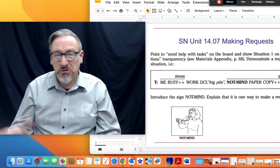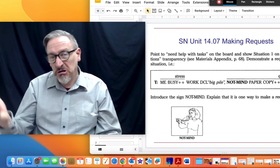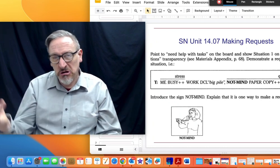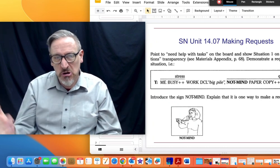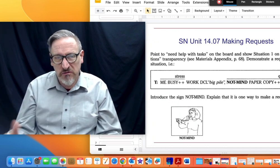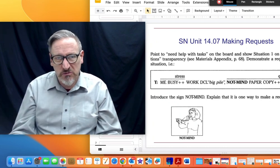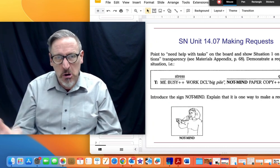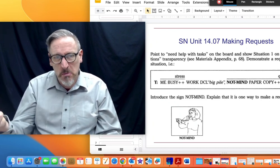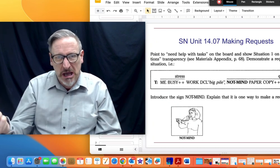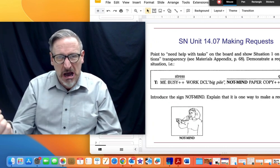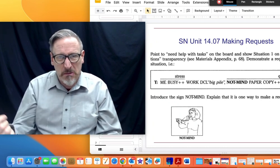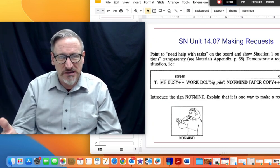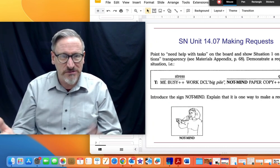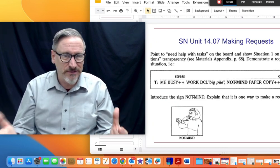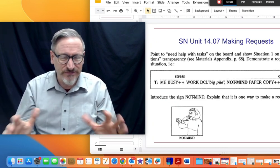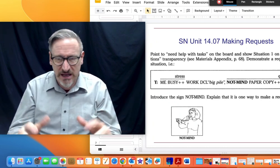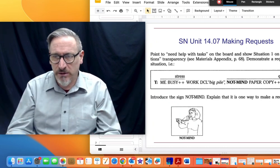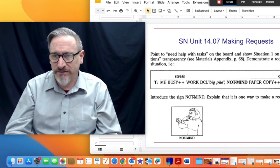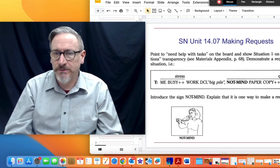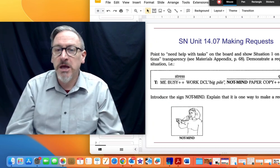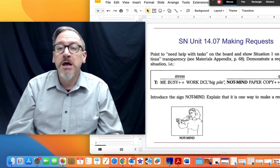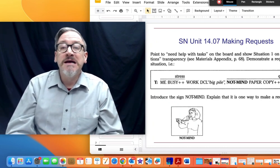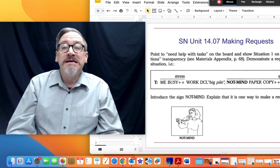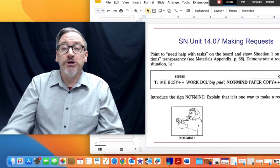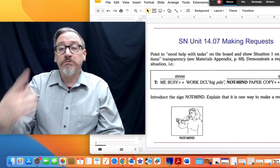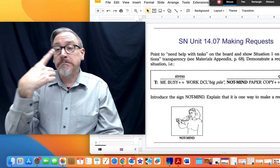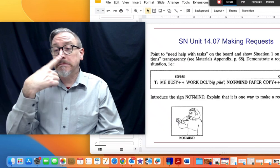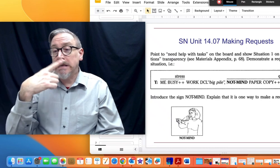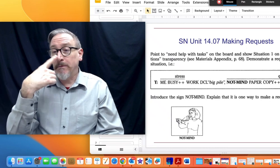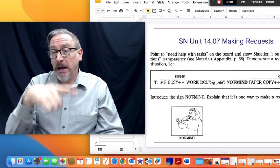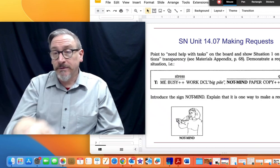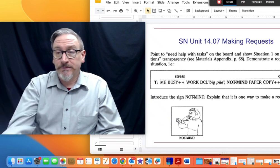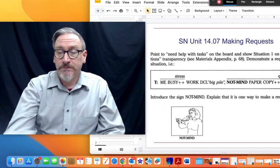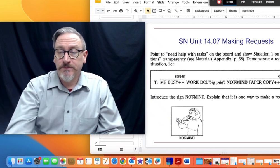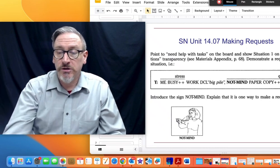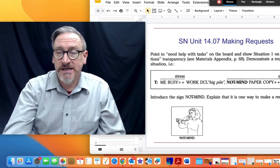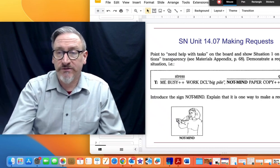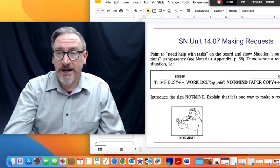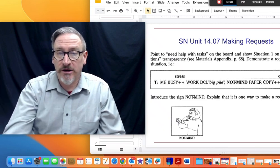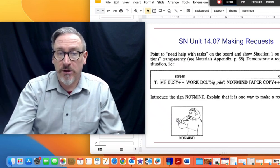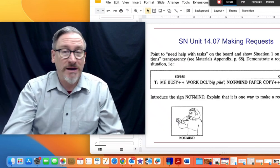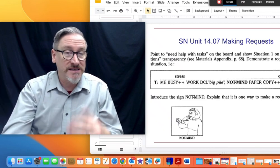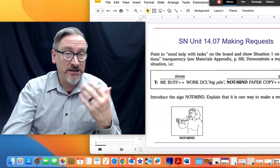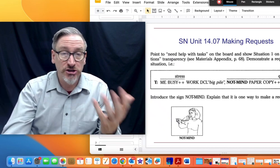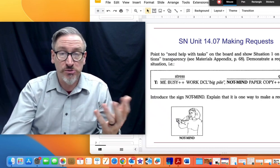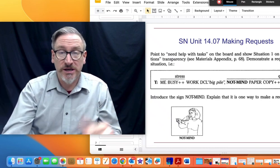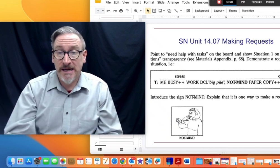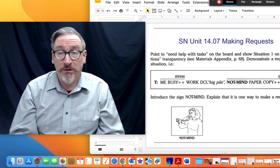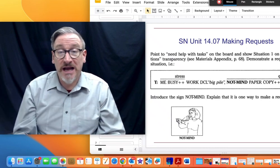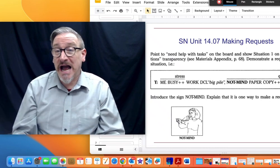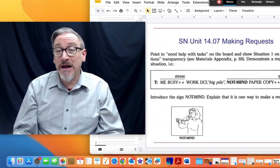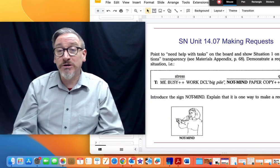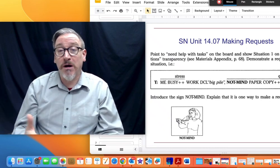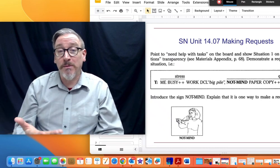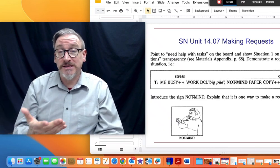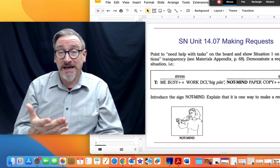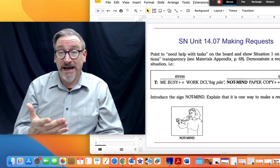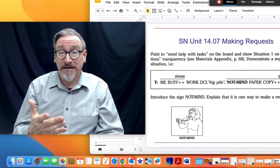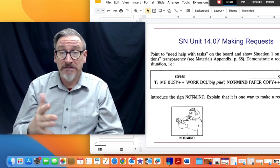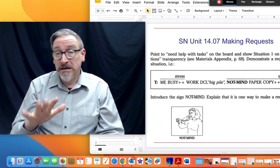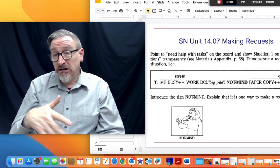help. Go make copies." Right? Whatever. So, not mine. Using it for making a request. Just one example. Like I would